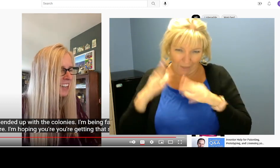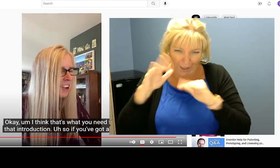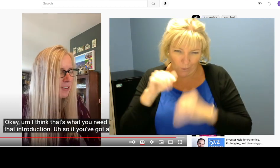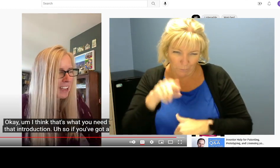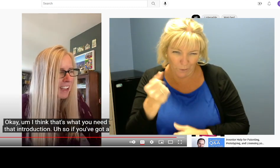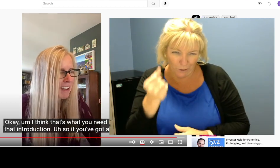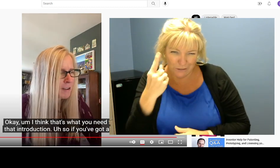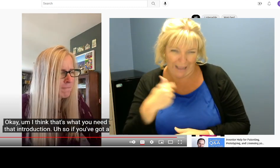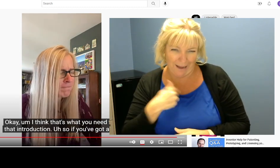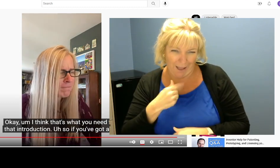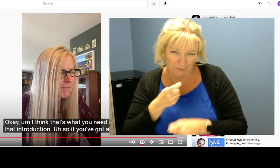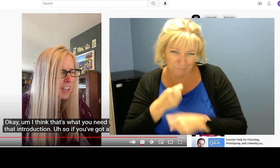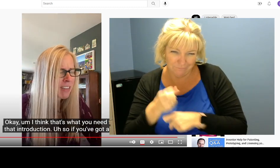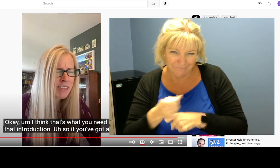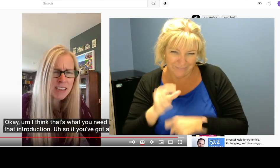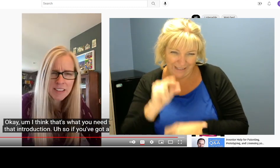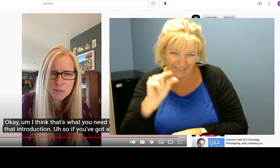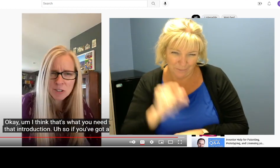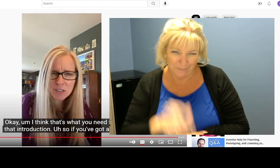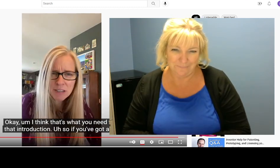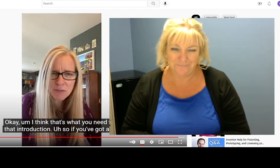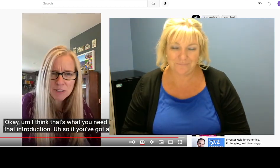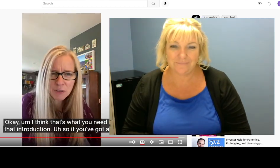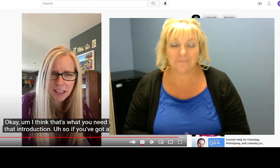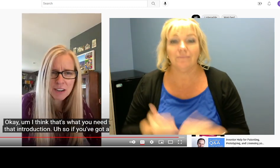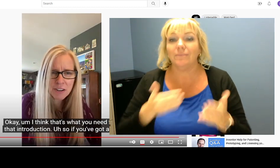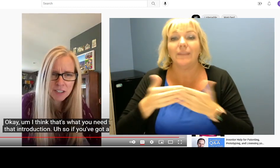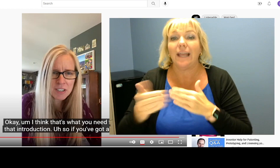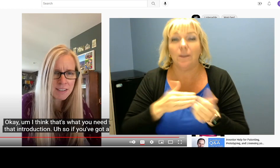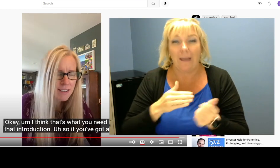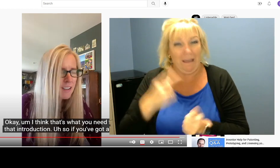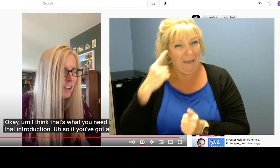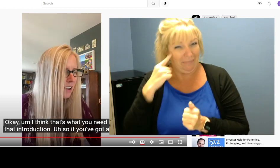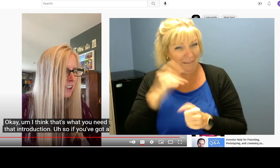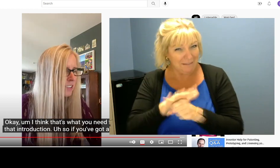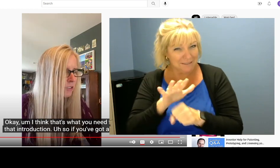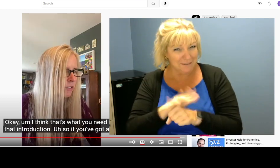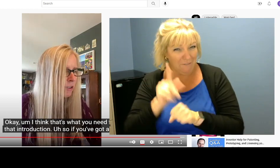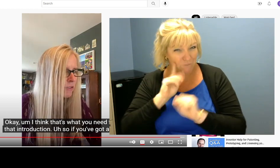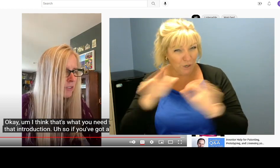sense. Okay, I think that's what you need for that introduction.